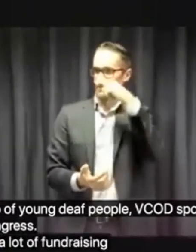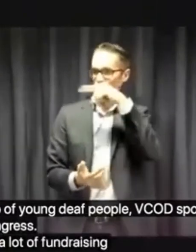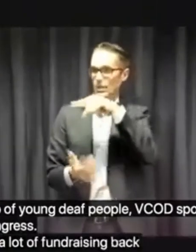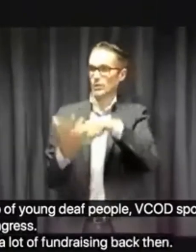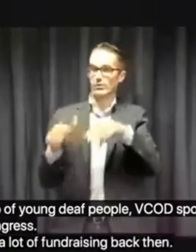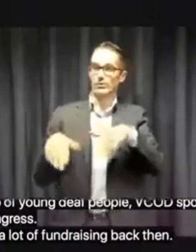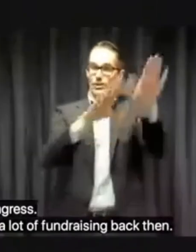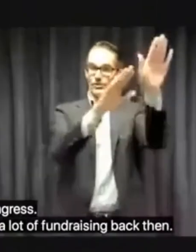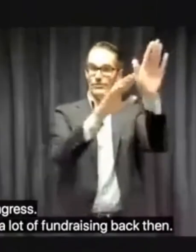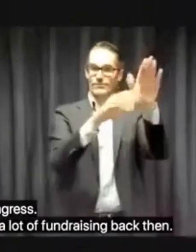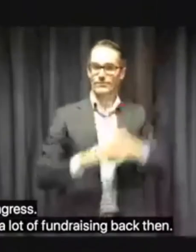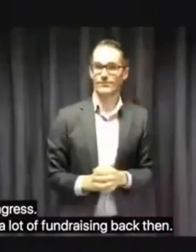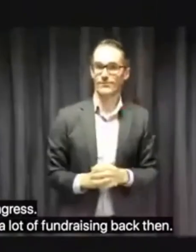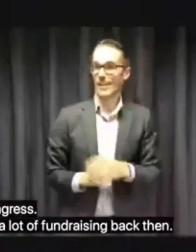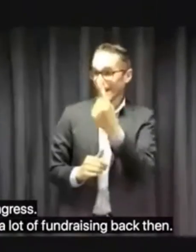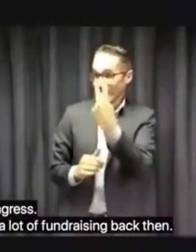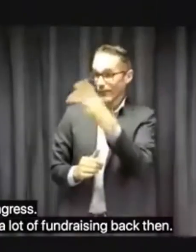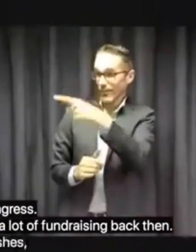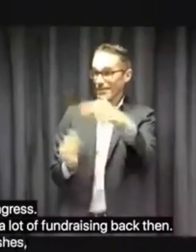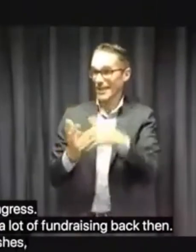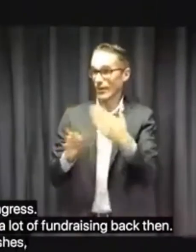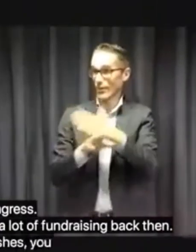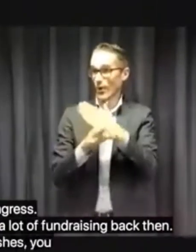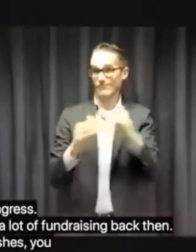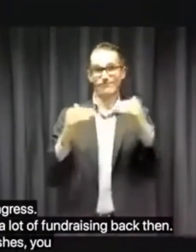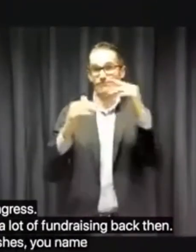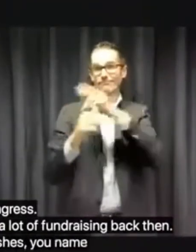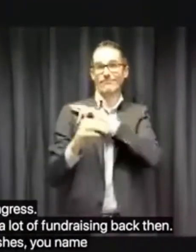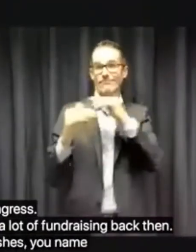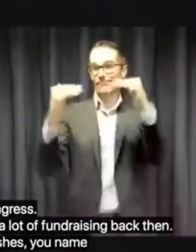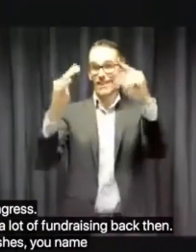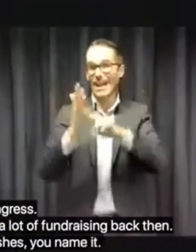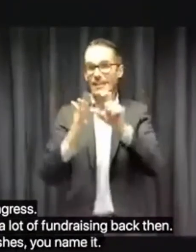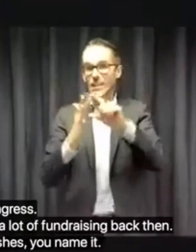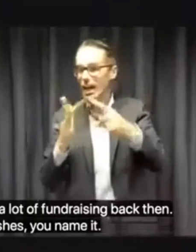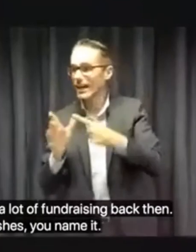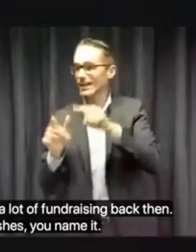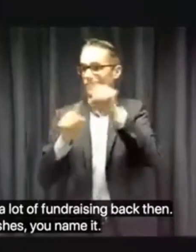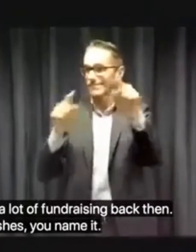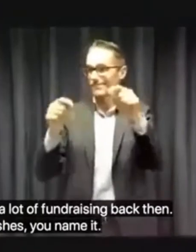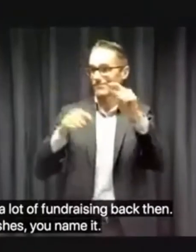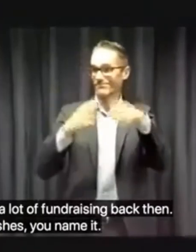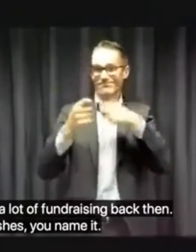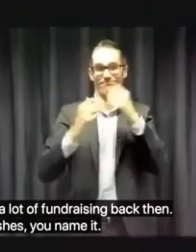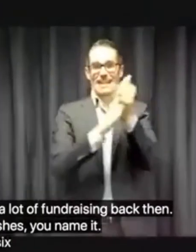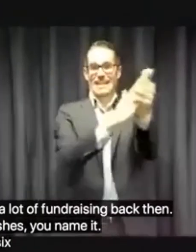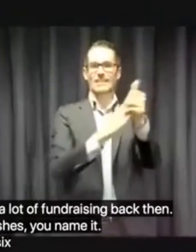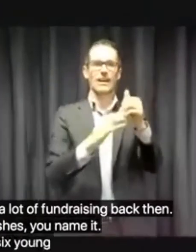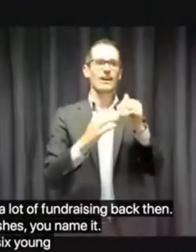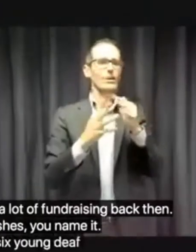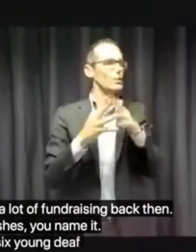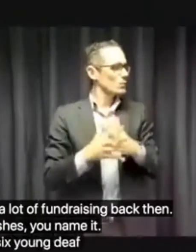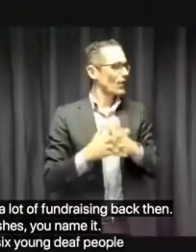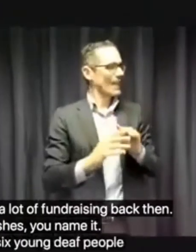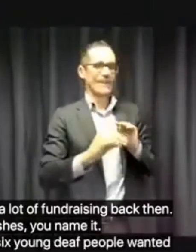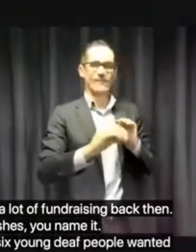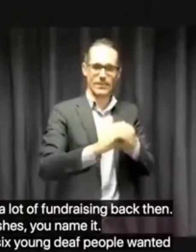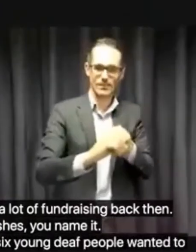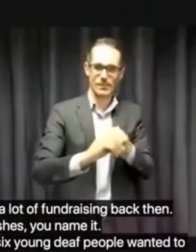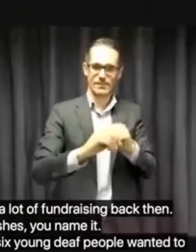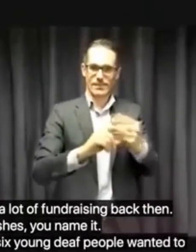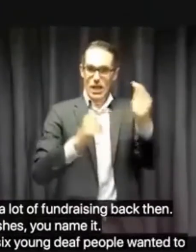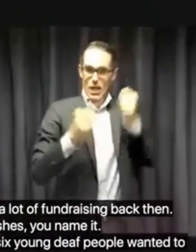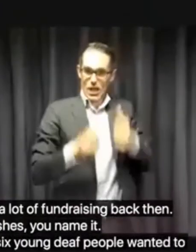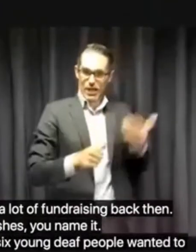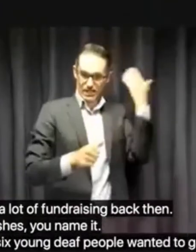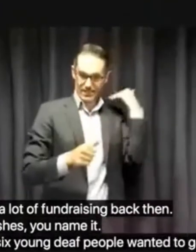those 16 deaf people were funded to go to prison, and a couple of them now are running high professional jobs in the NDIA and leadership roles.